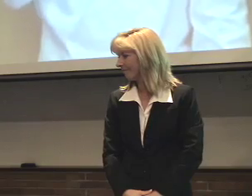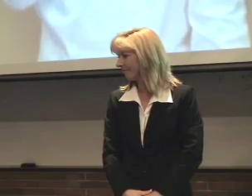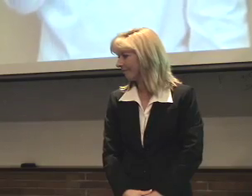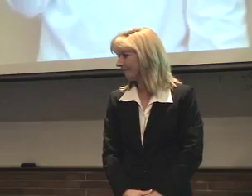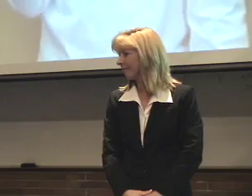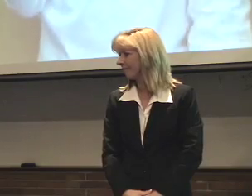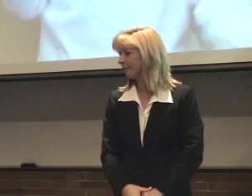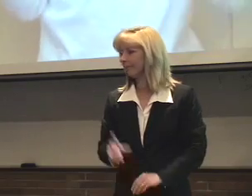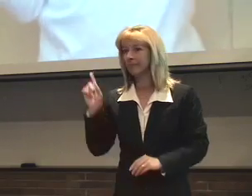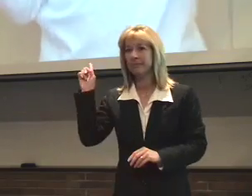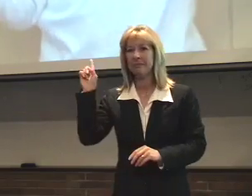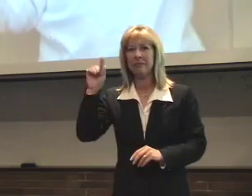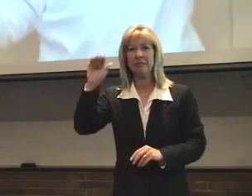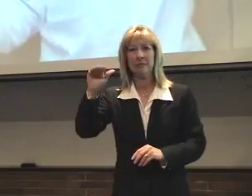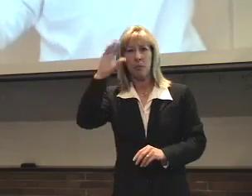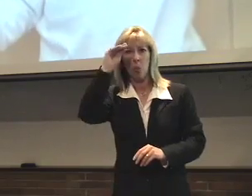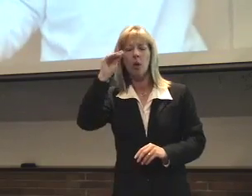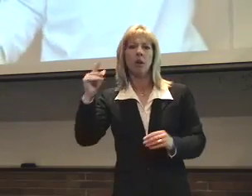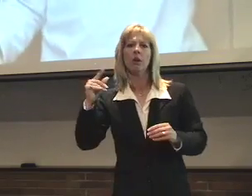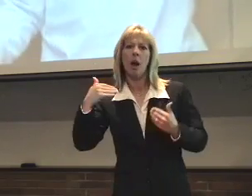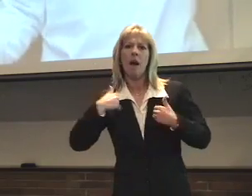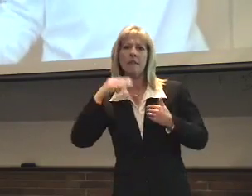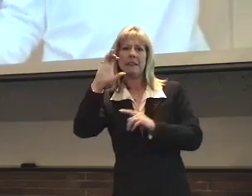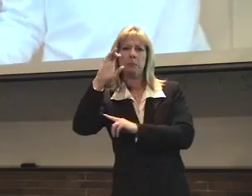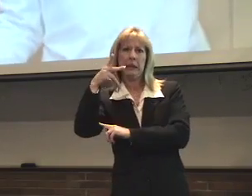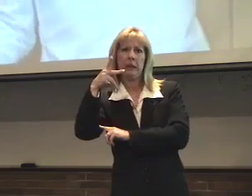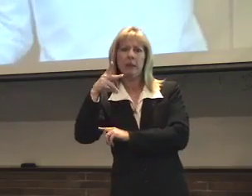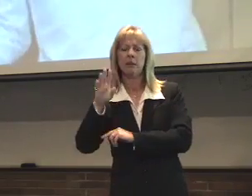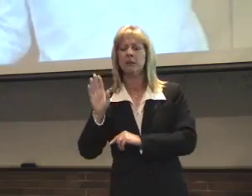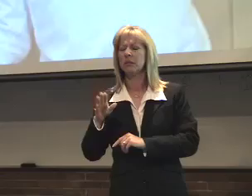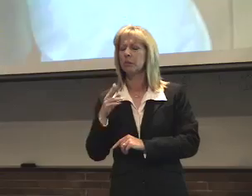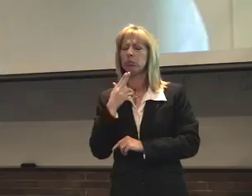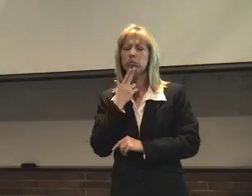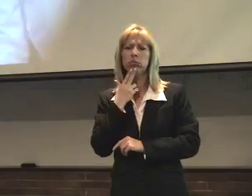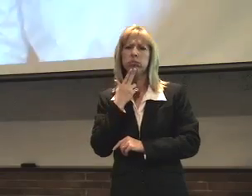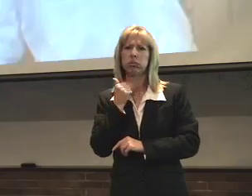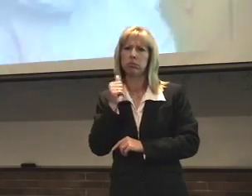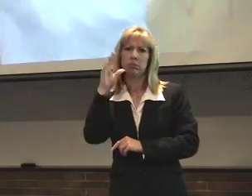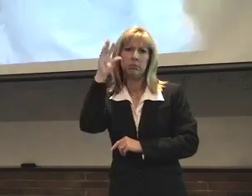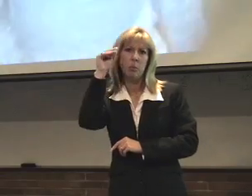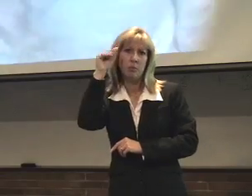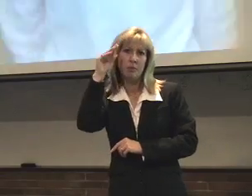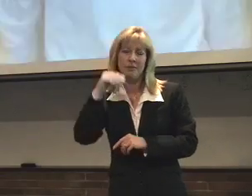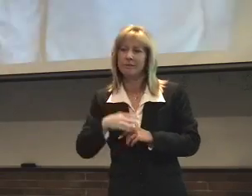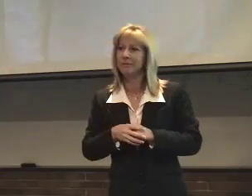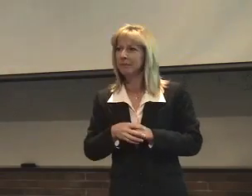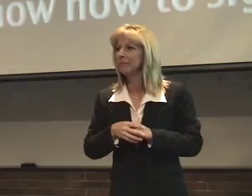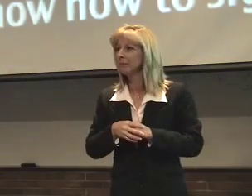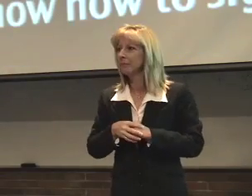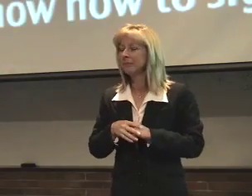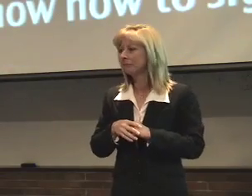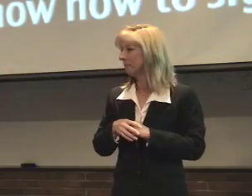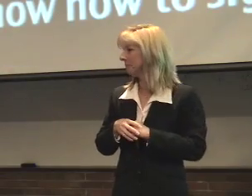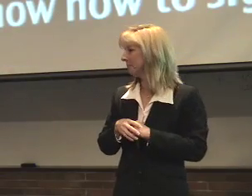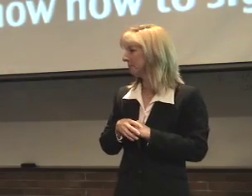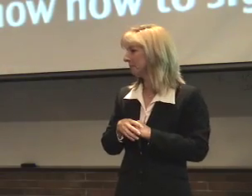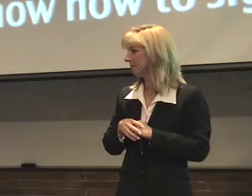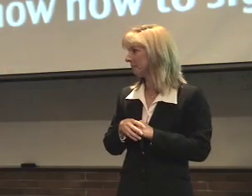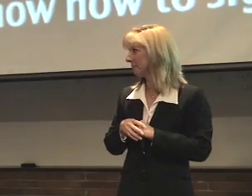boy SCP. He is so cute. He's doing their he's just sitting there offline. This is